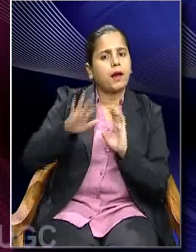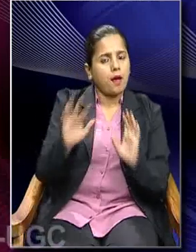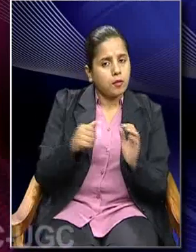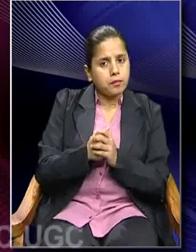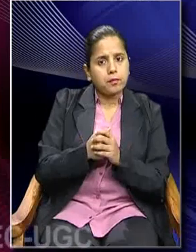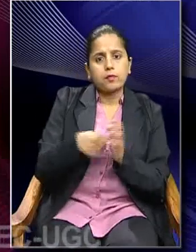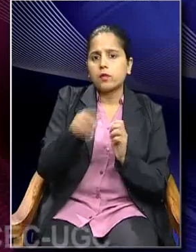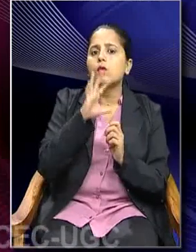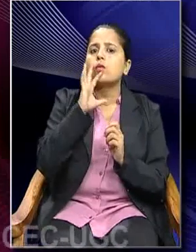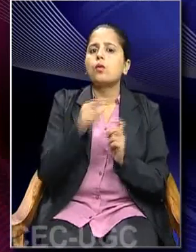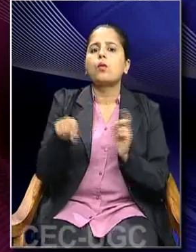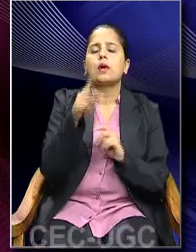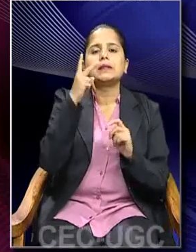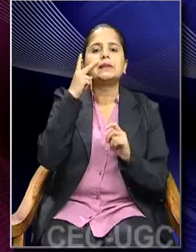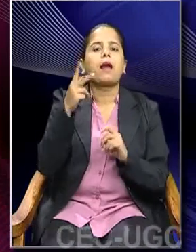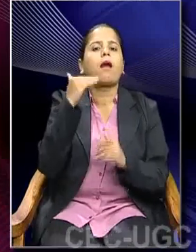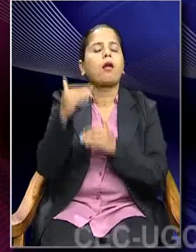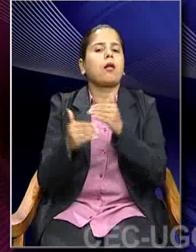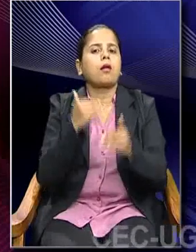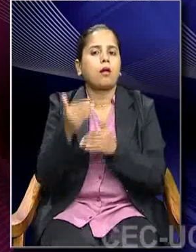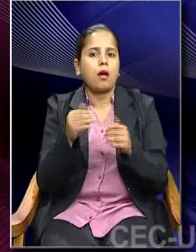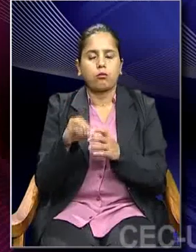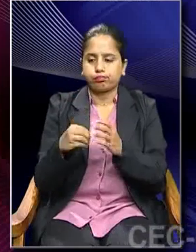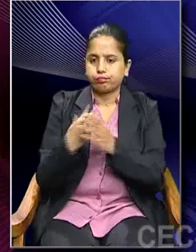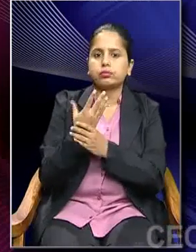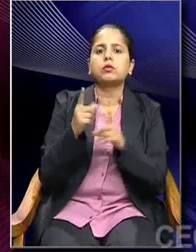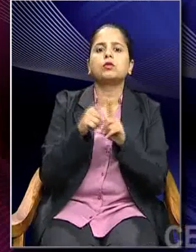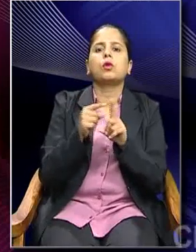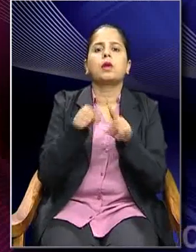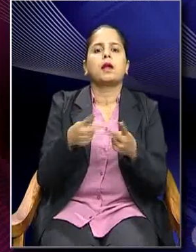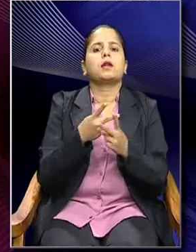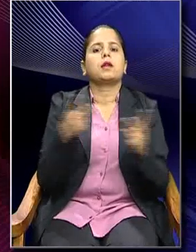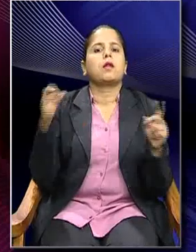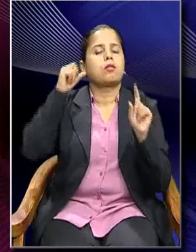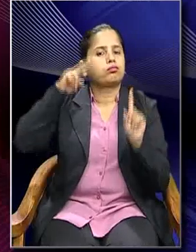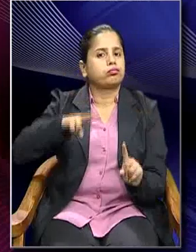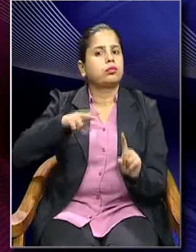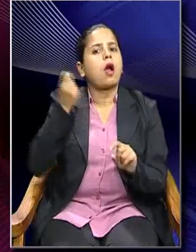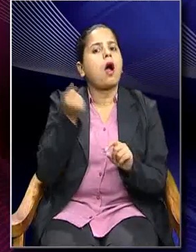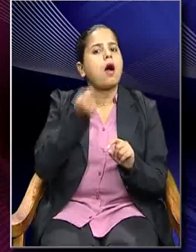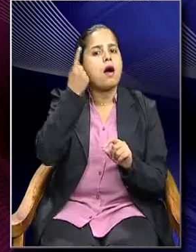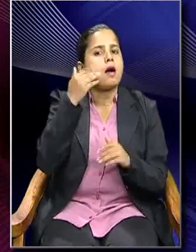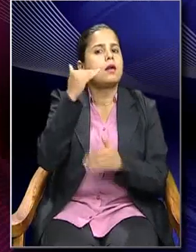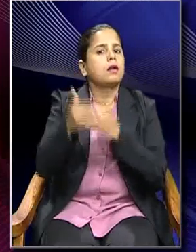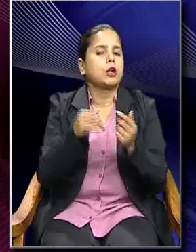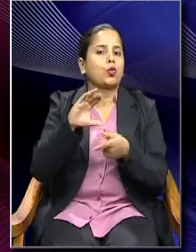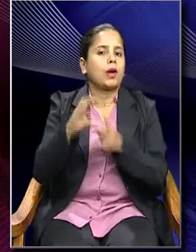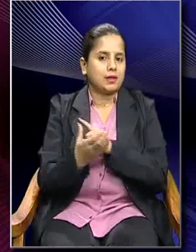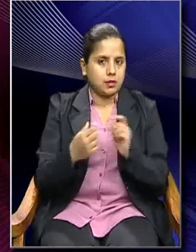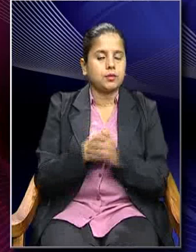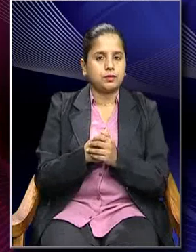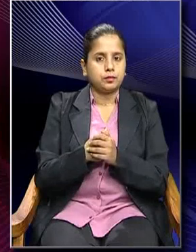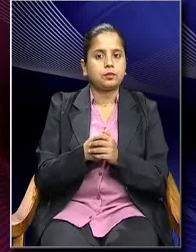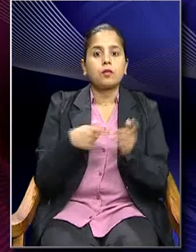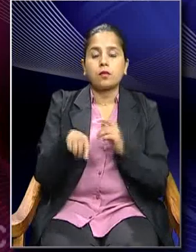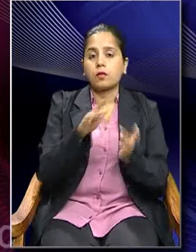will lead into kind of a emergence of multiple perspective of understanding culture. So, the